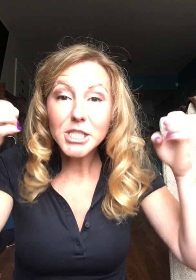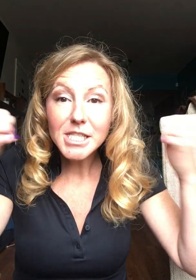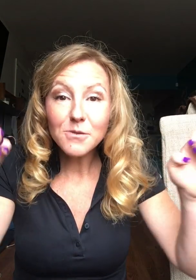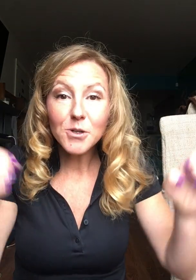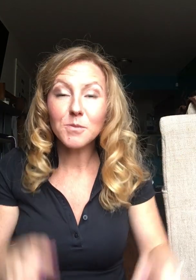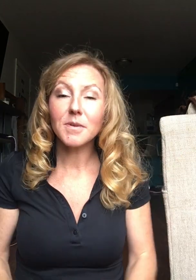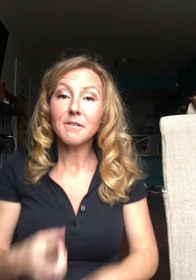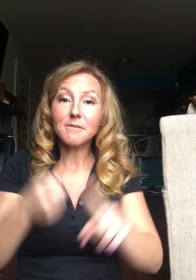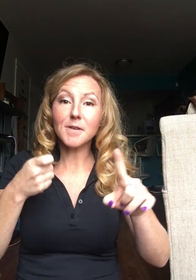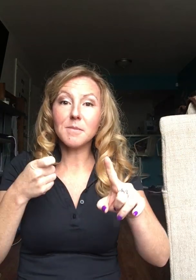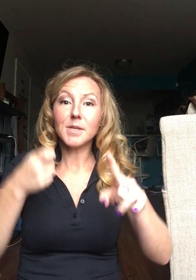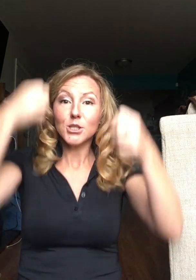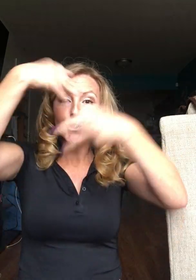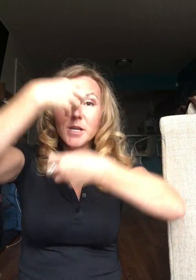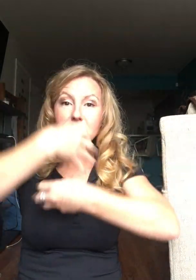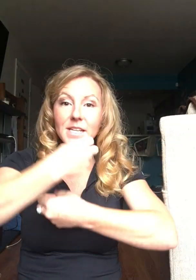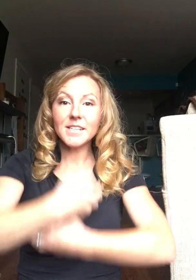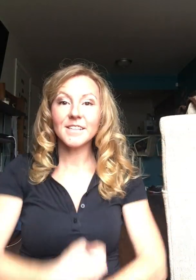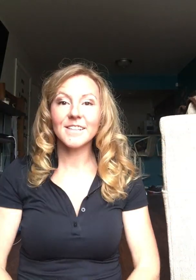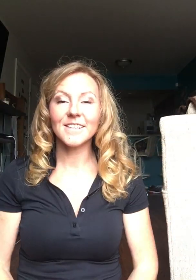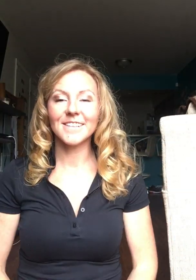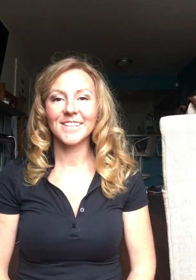emergency room from treatment?